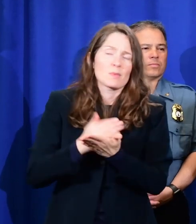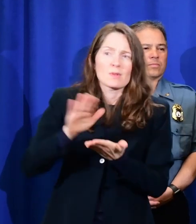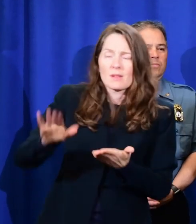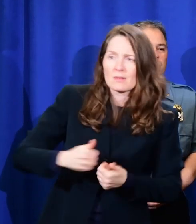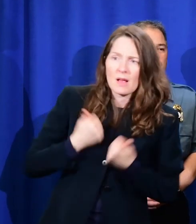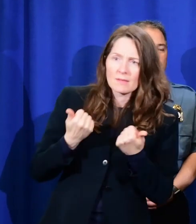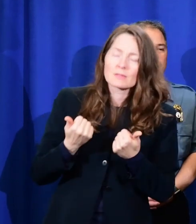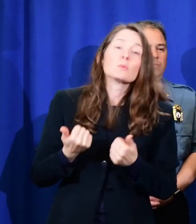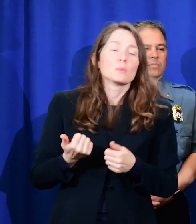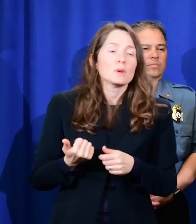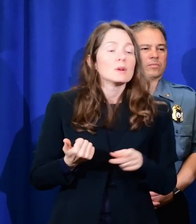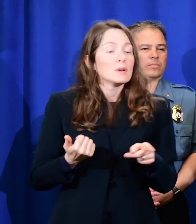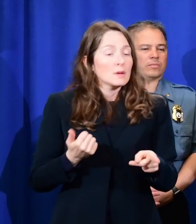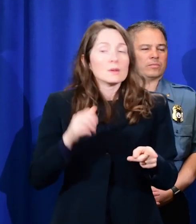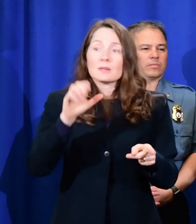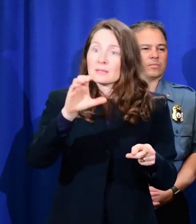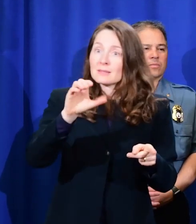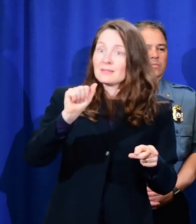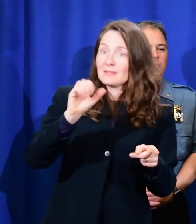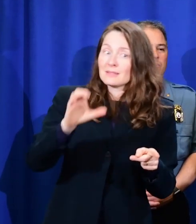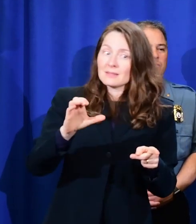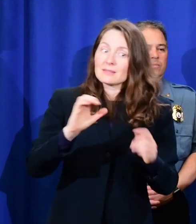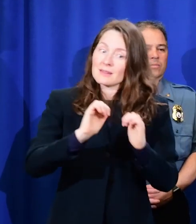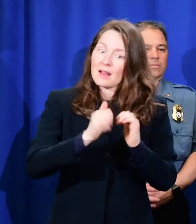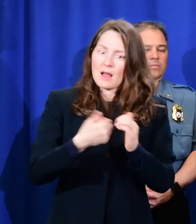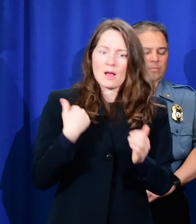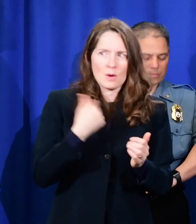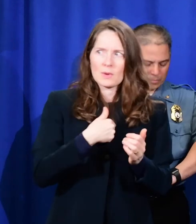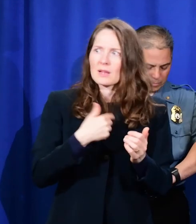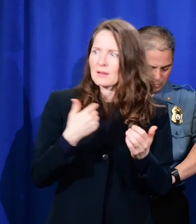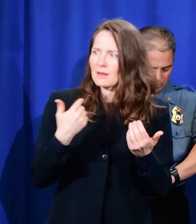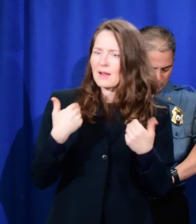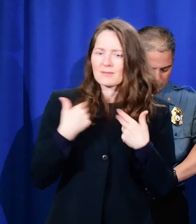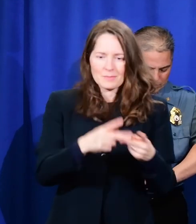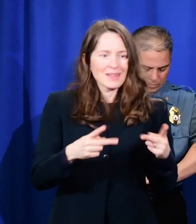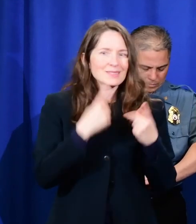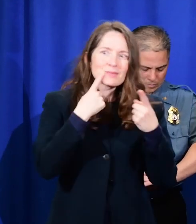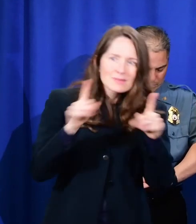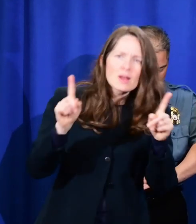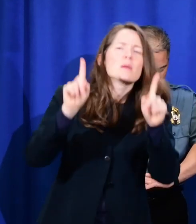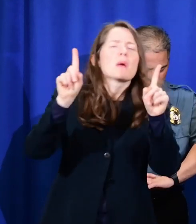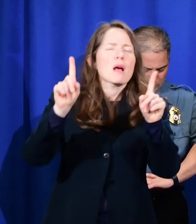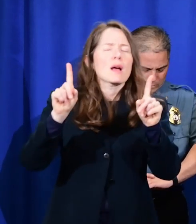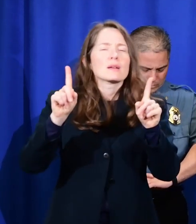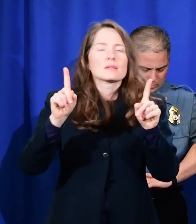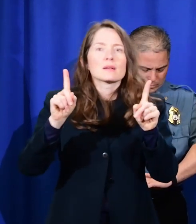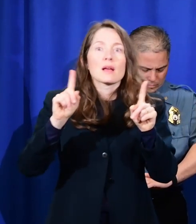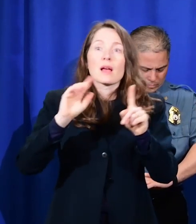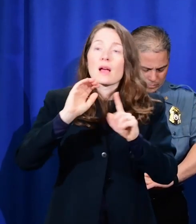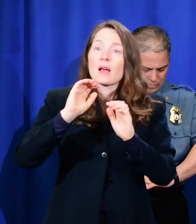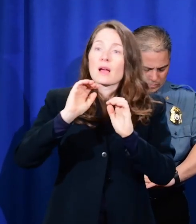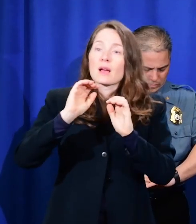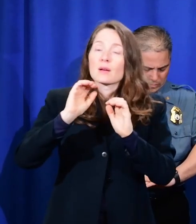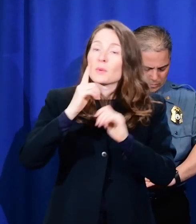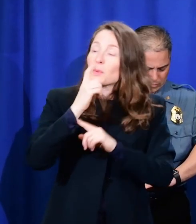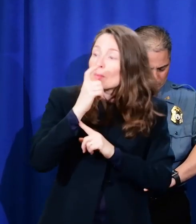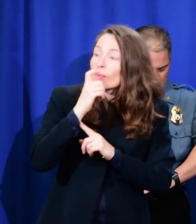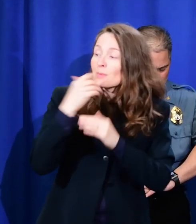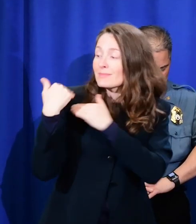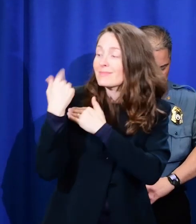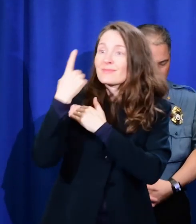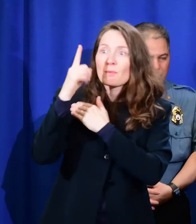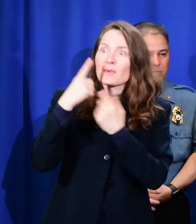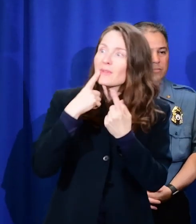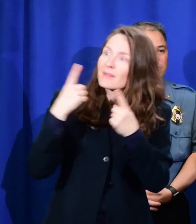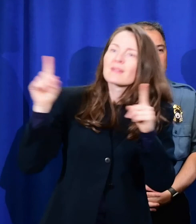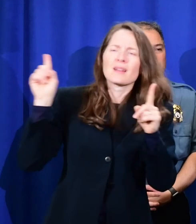us work, it's actually the individual team members who make us successful at achieving the goal of providing the best possible outcome for children who